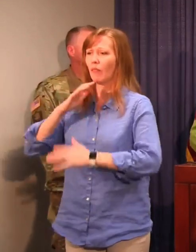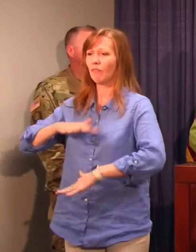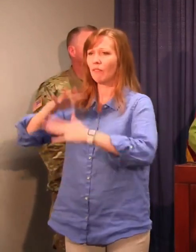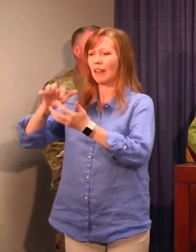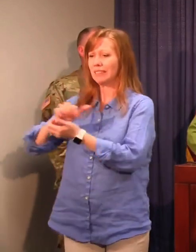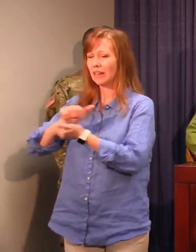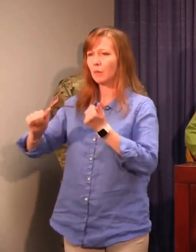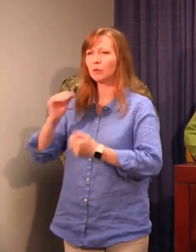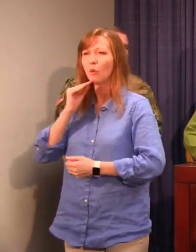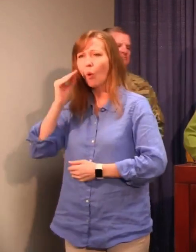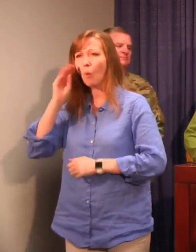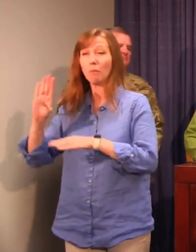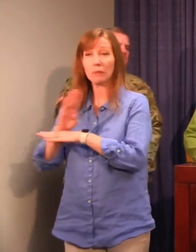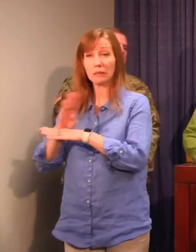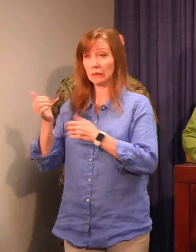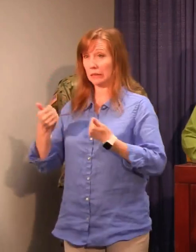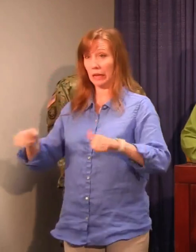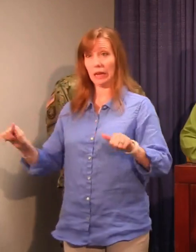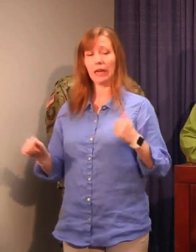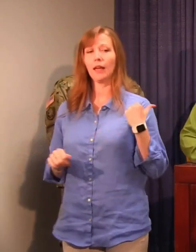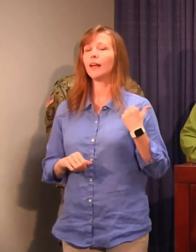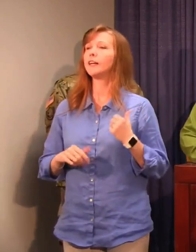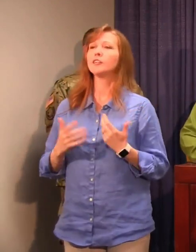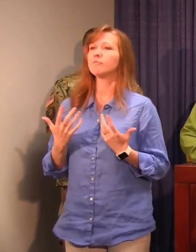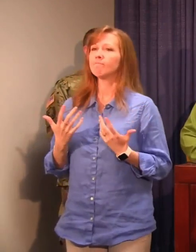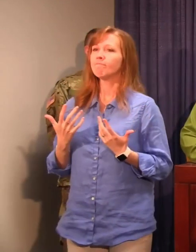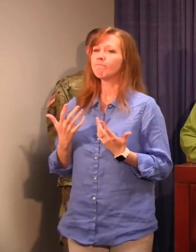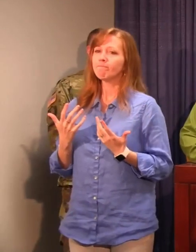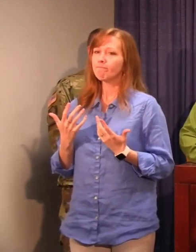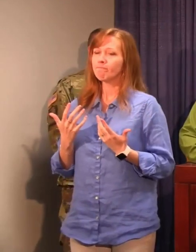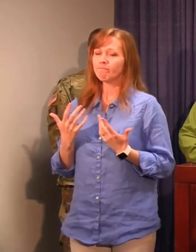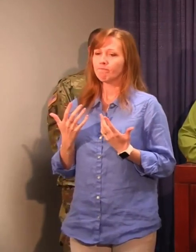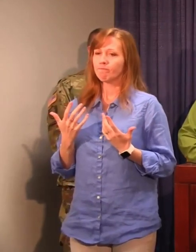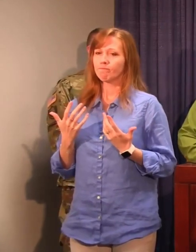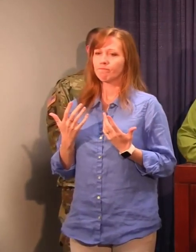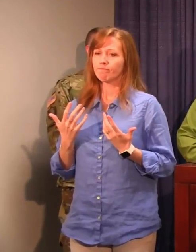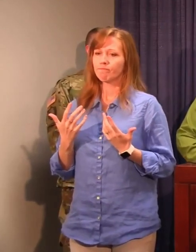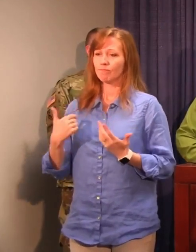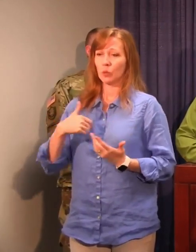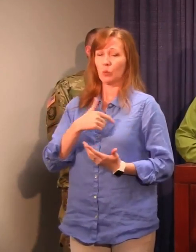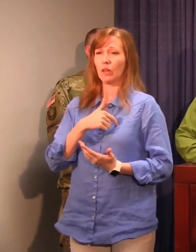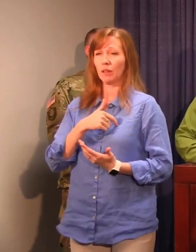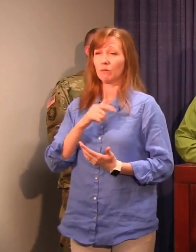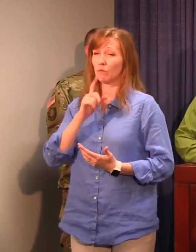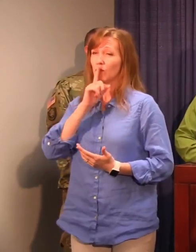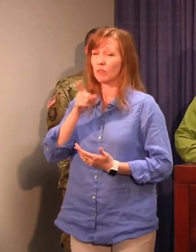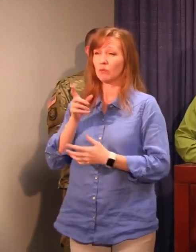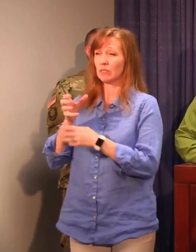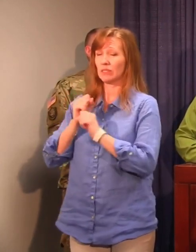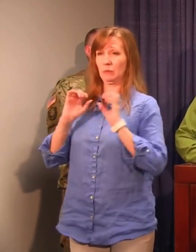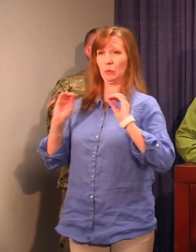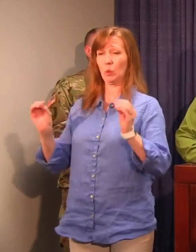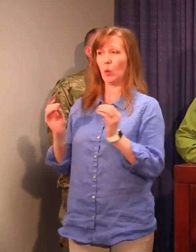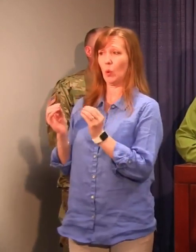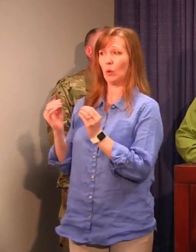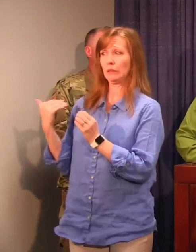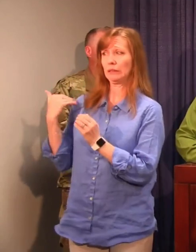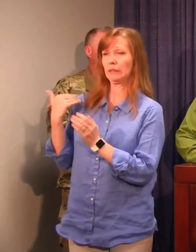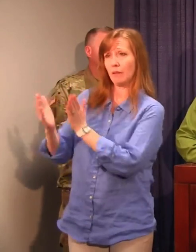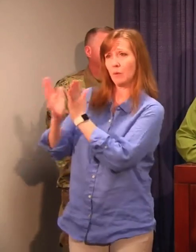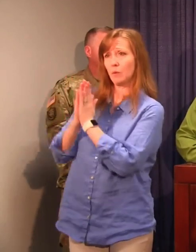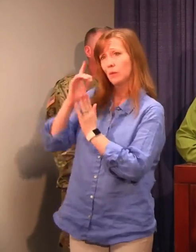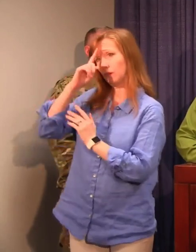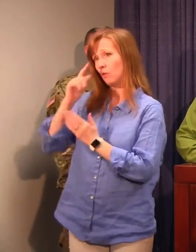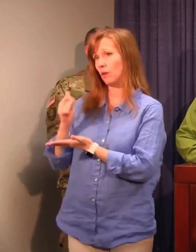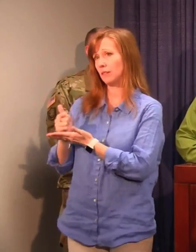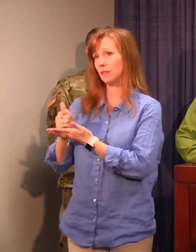businesses in question? We do not have those. We have received virtually no requests for assistance from the